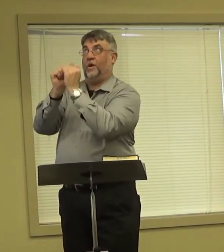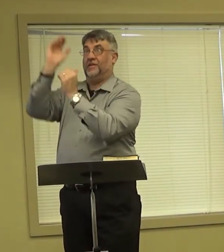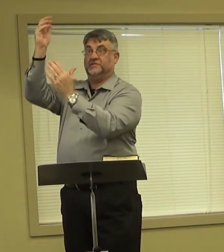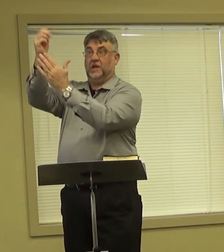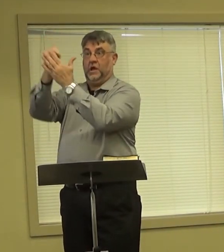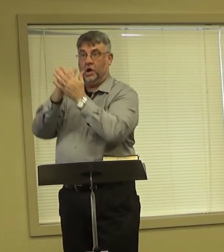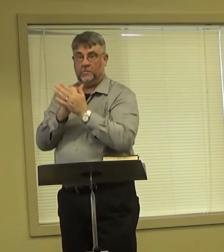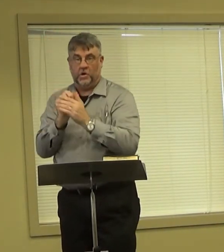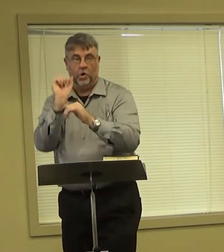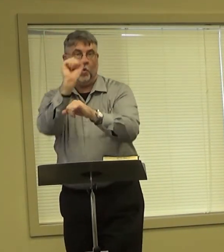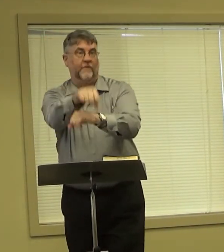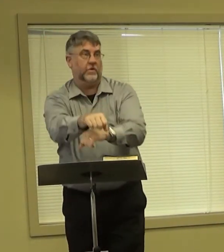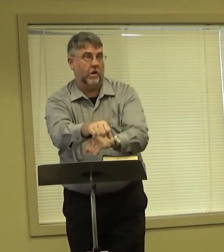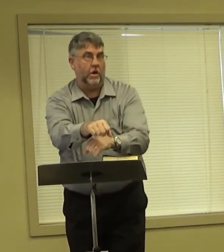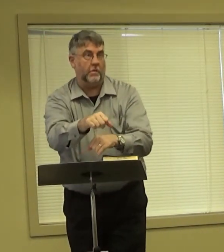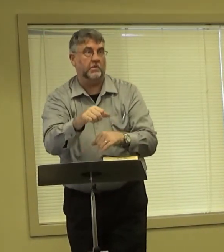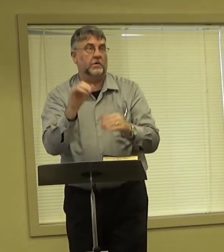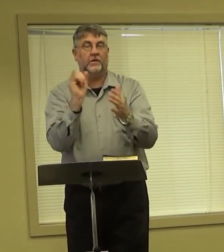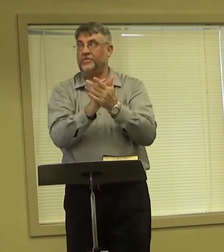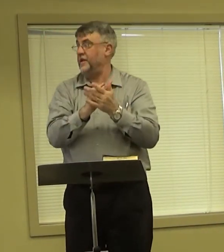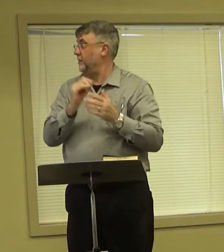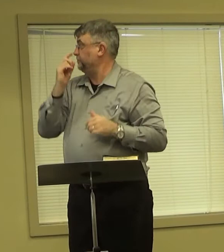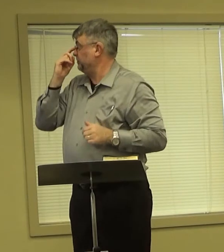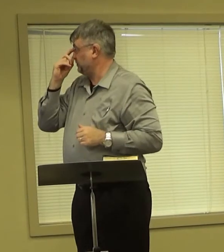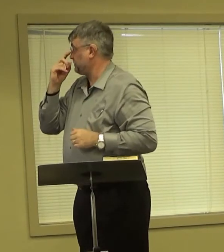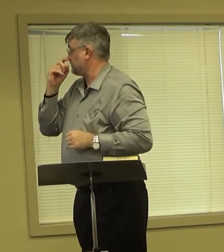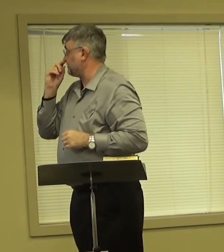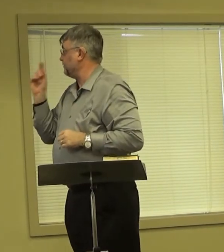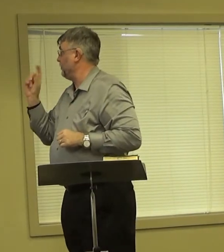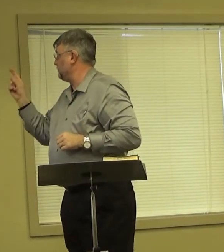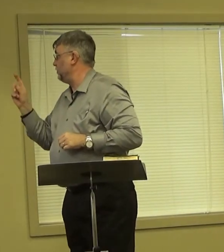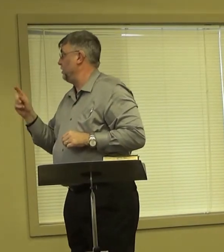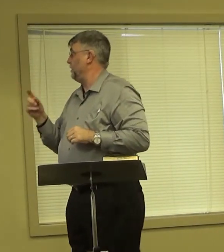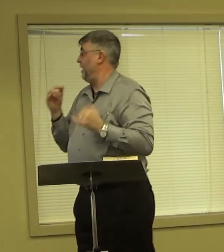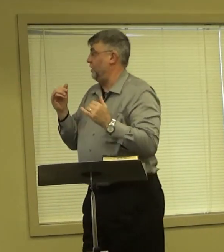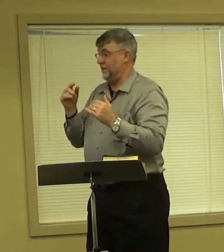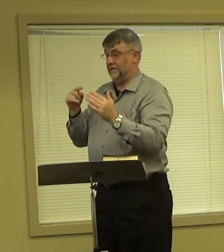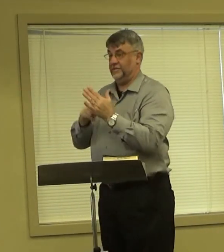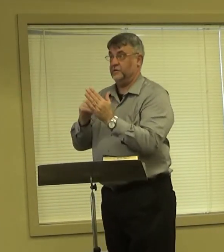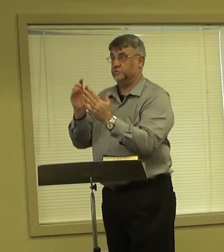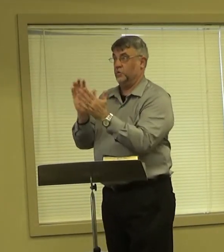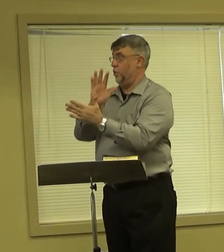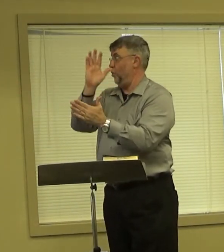And he helps us overcome those things by his grace.